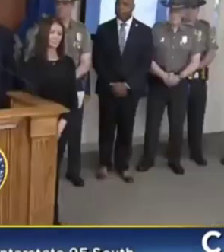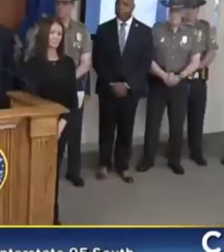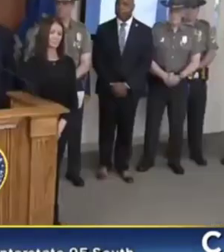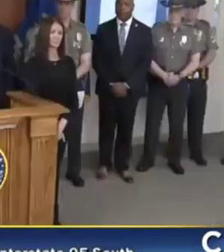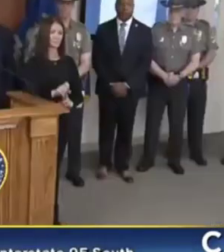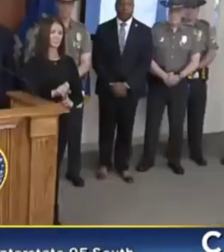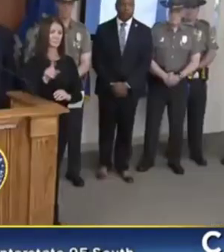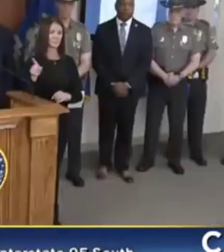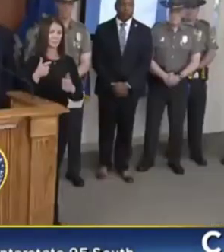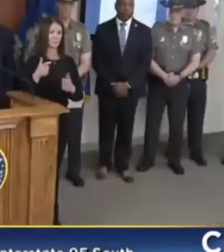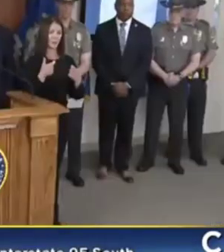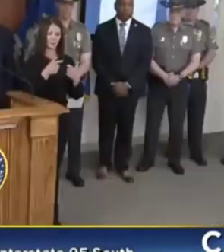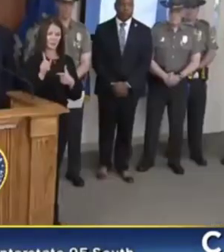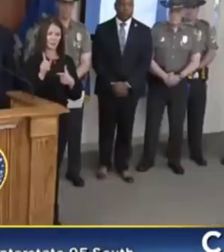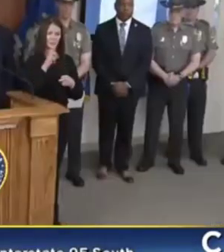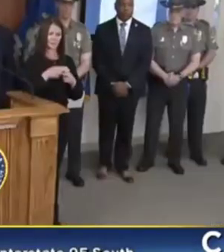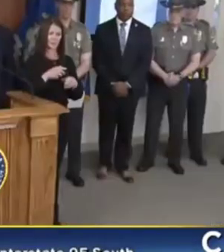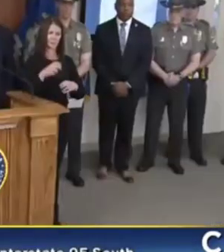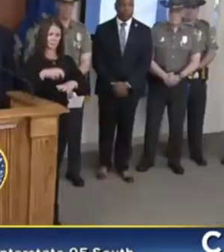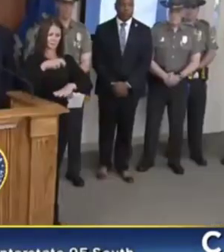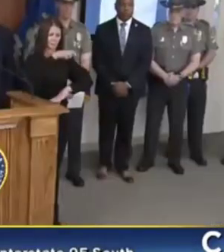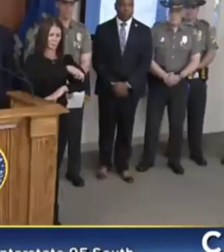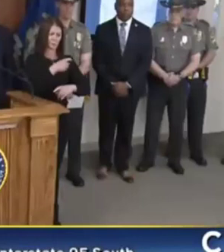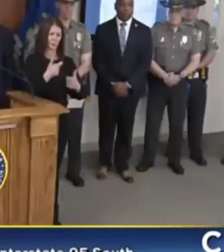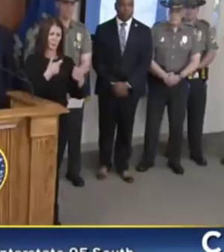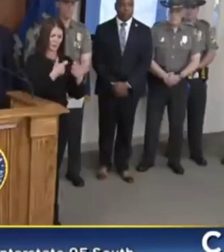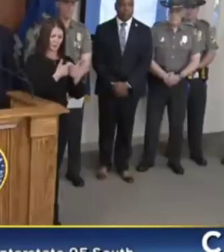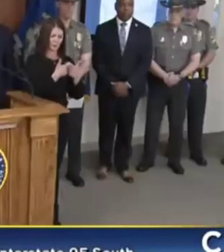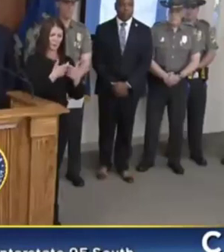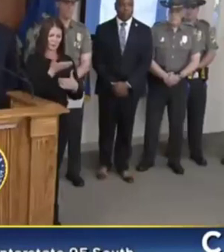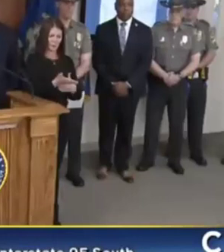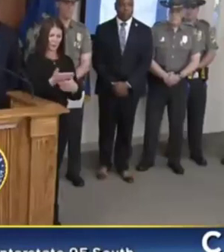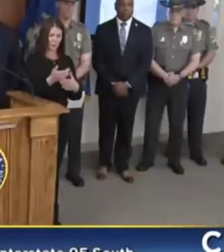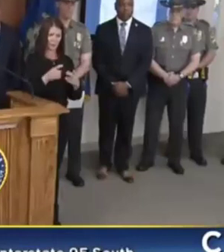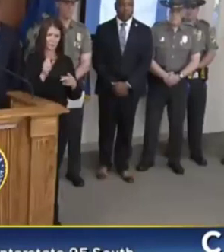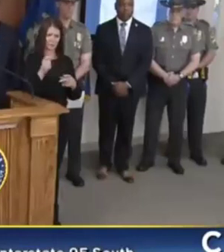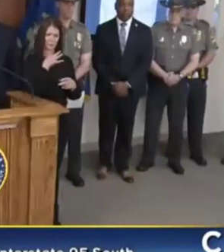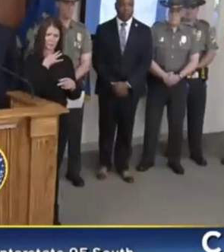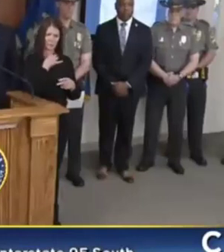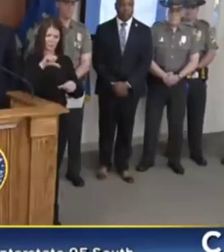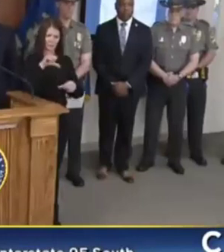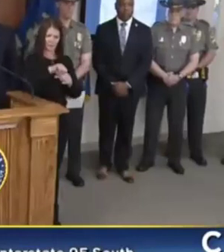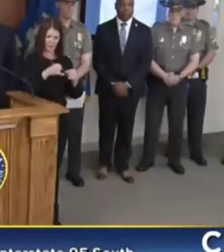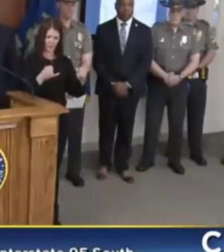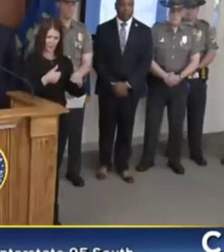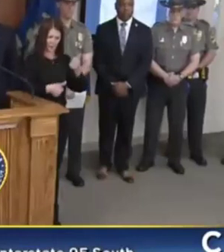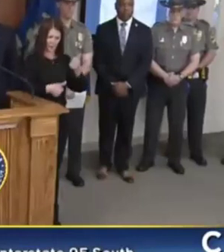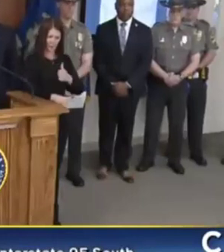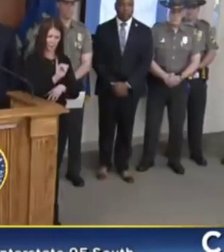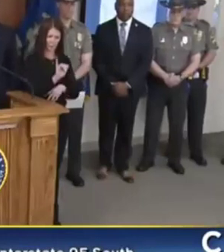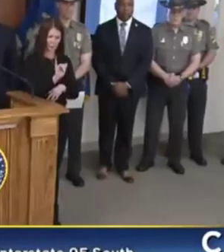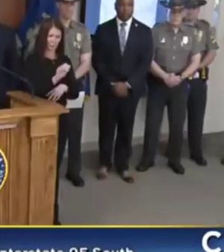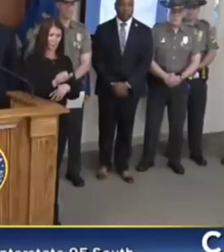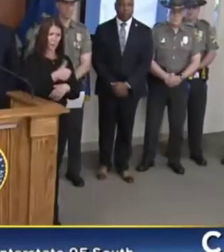Governor had mentioned electric utility lines running through there. We had also heard there was gas. Is there both running under there? Was that, like, were there other utilities